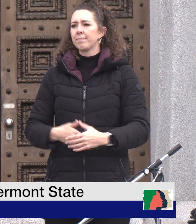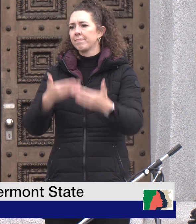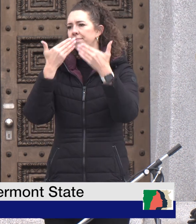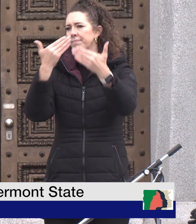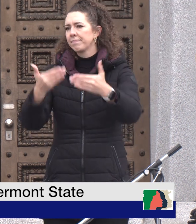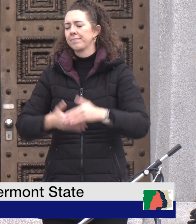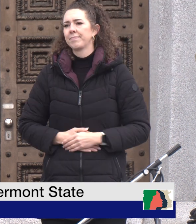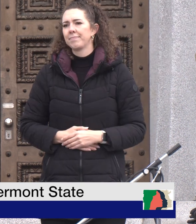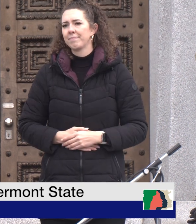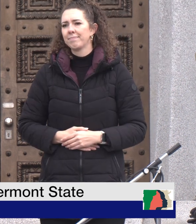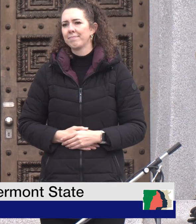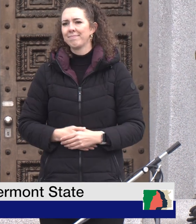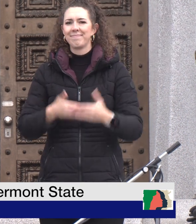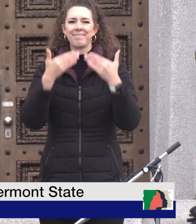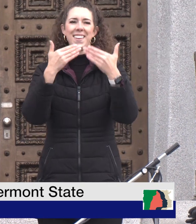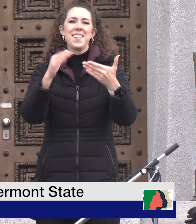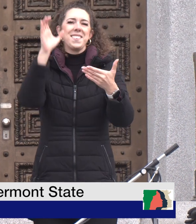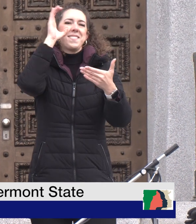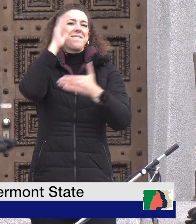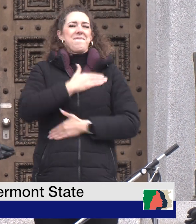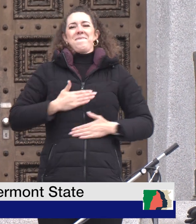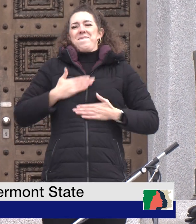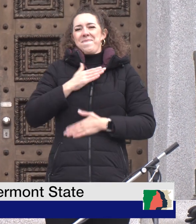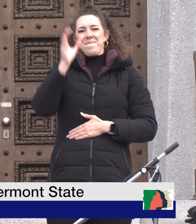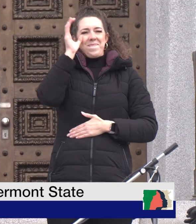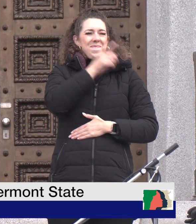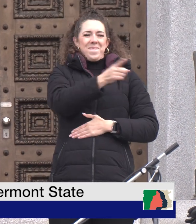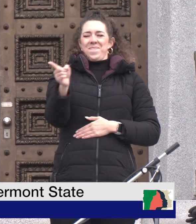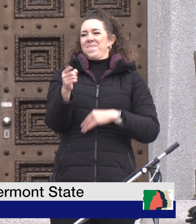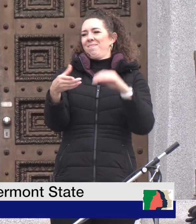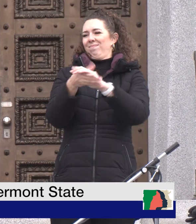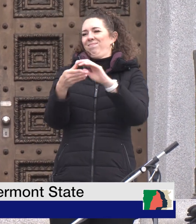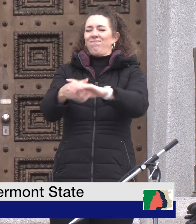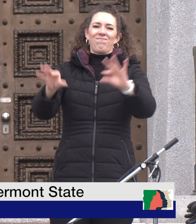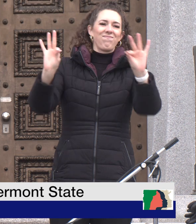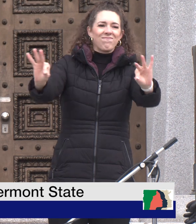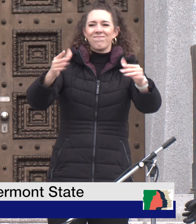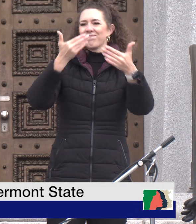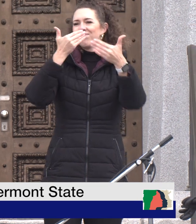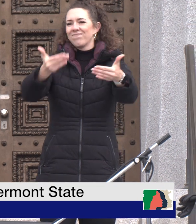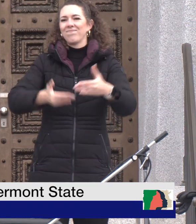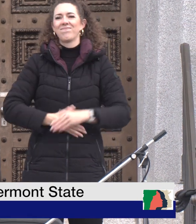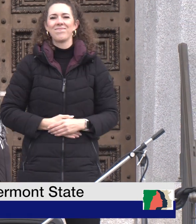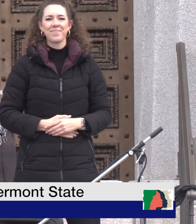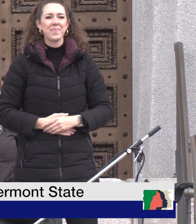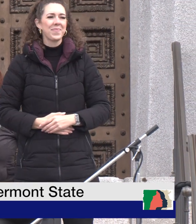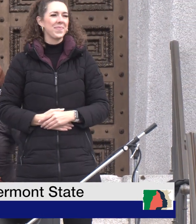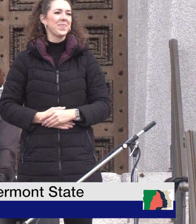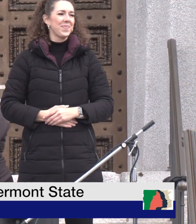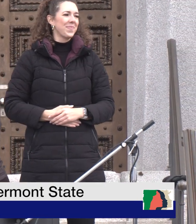Thank you. That is music to my ears and to the people of Vermont. Thank you.